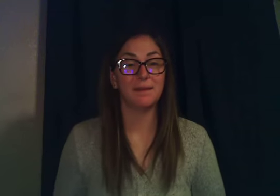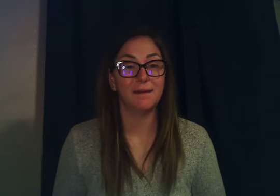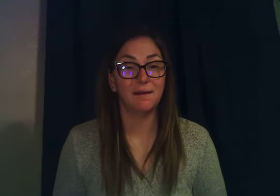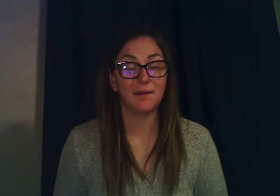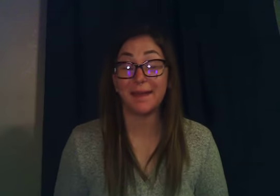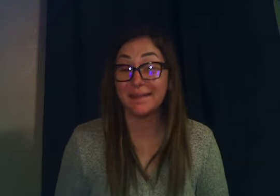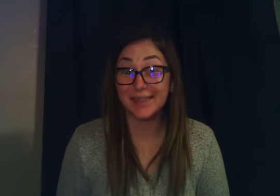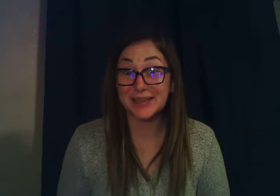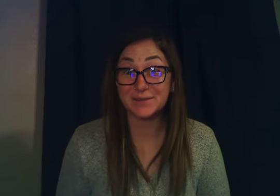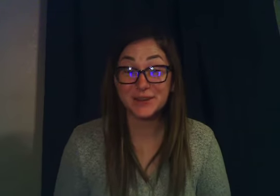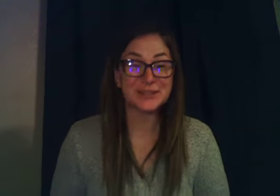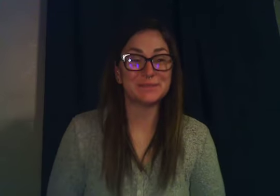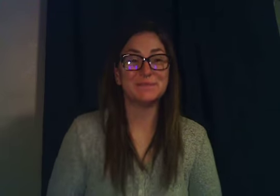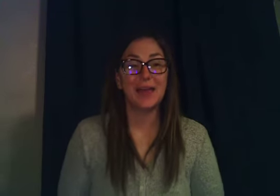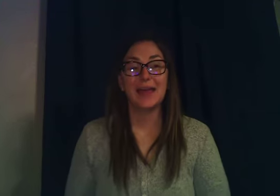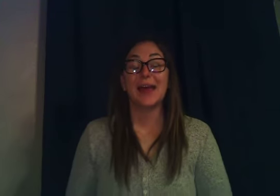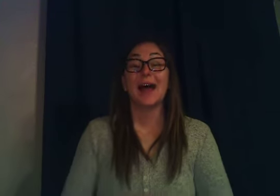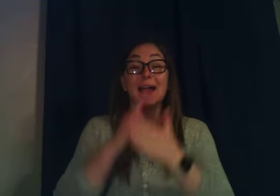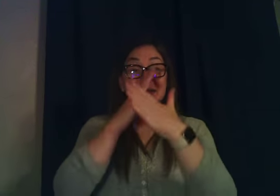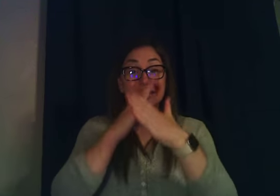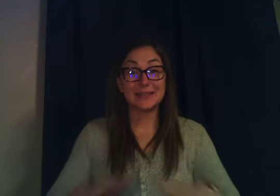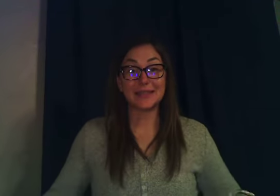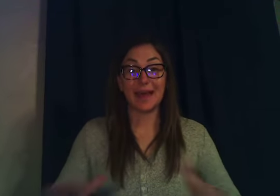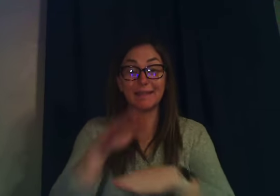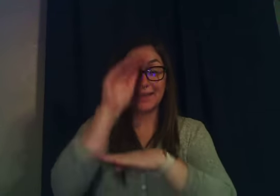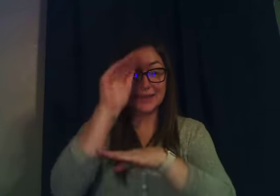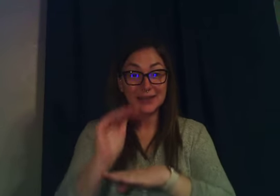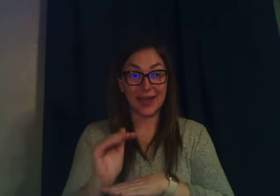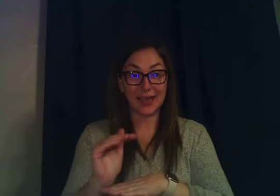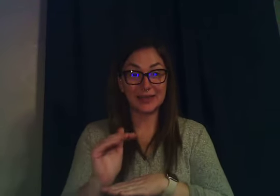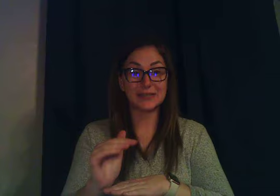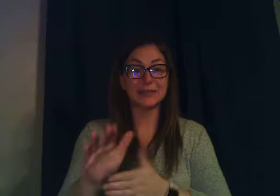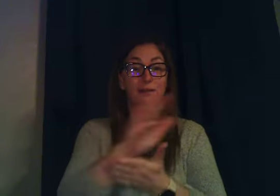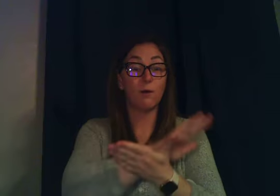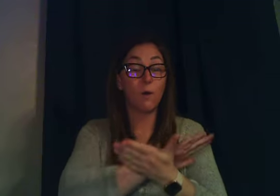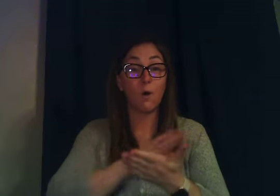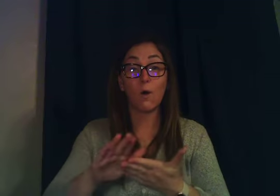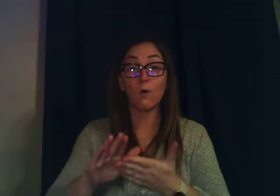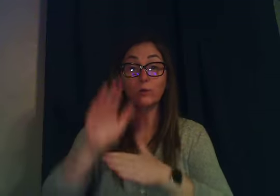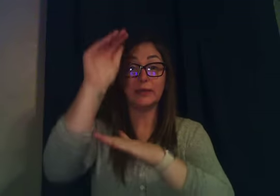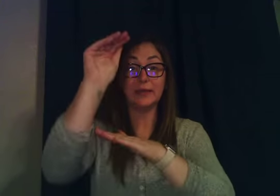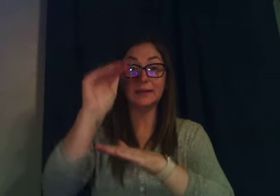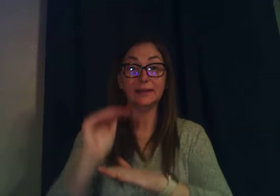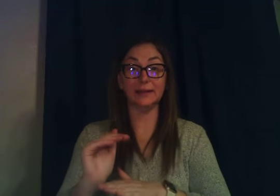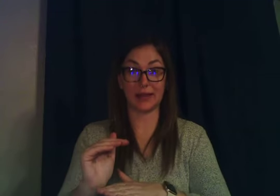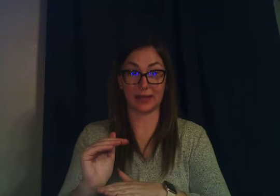Okay. Last verse. Silent night. Holy night.